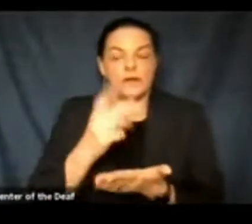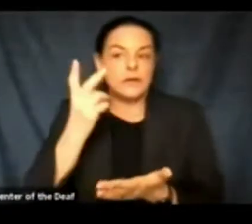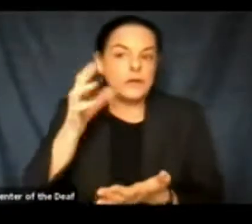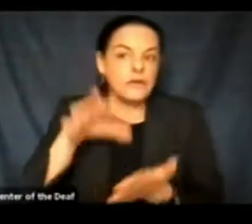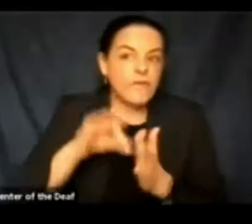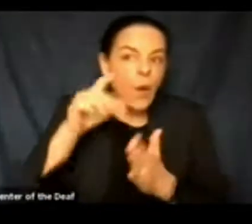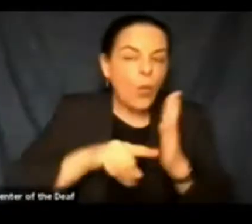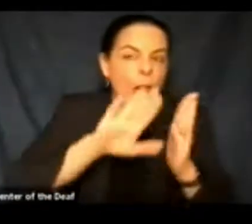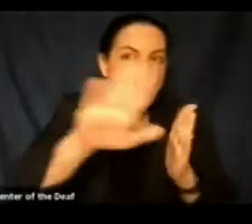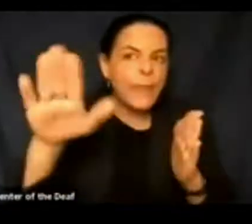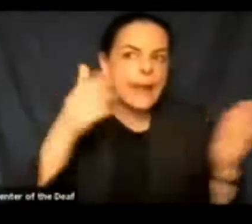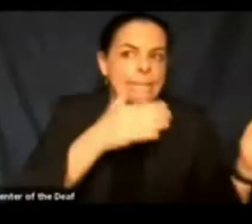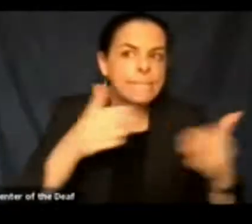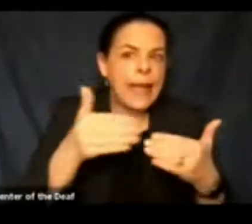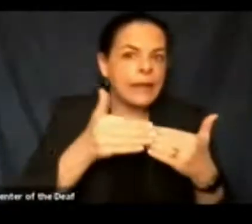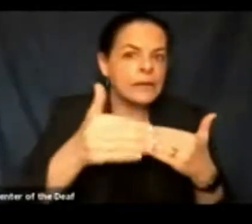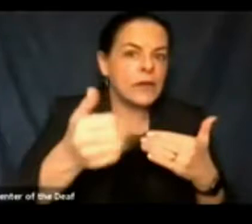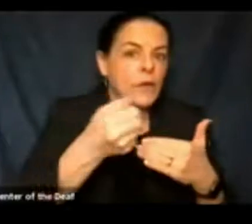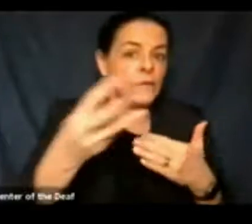the coming weeks.